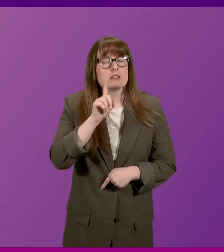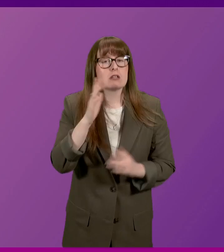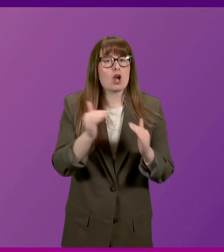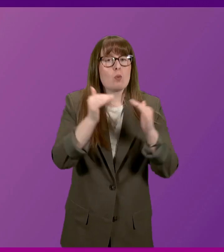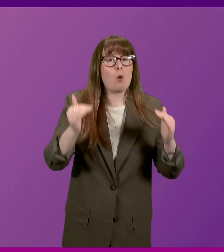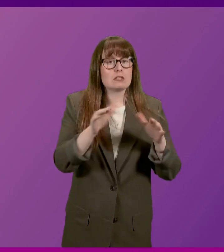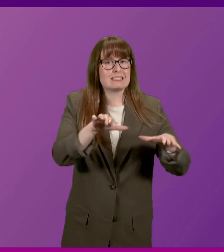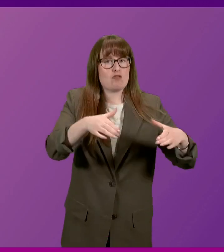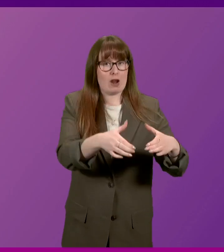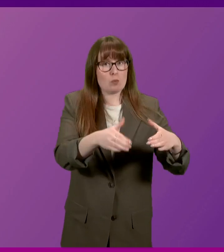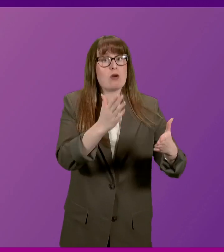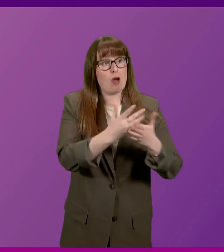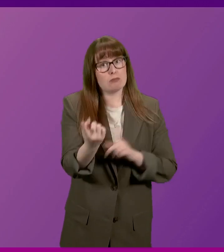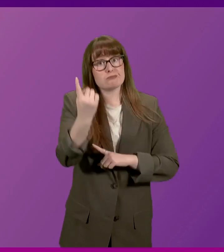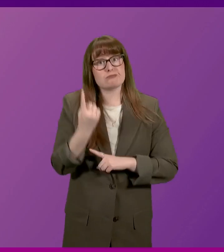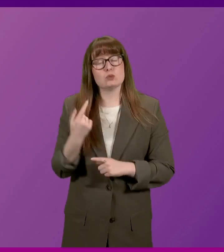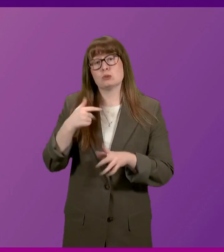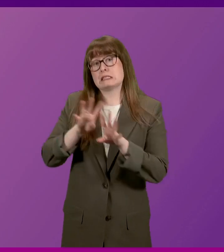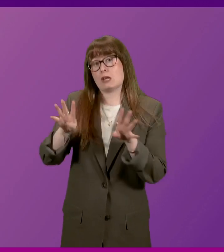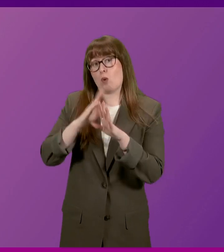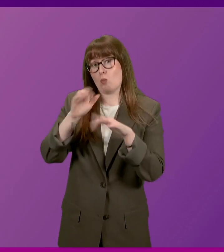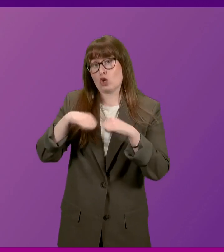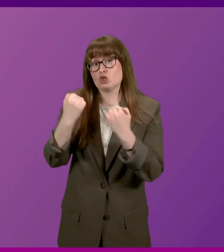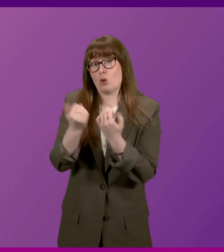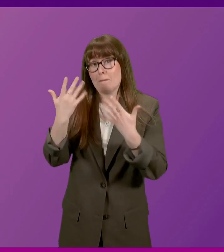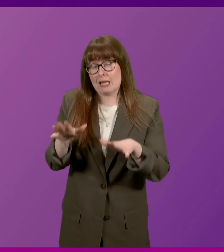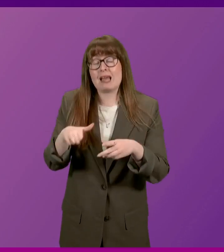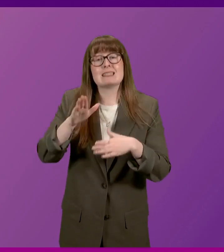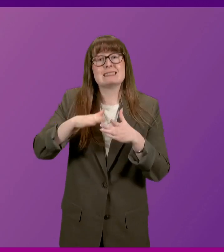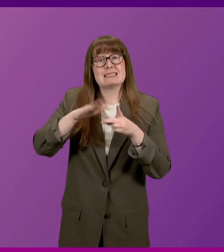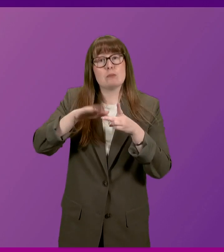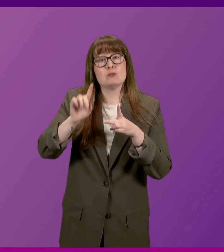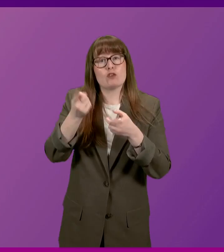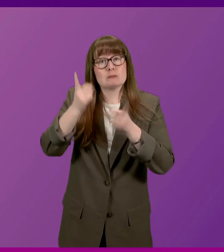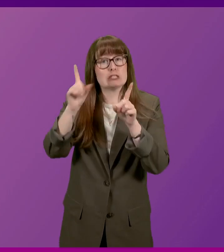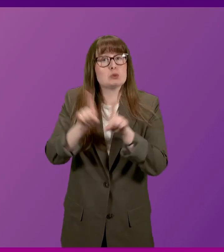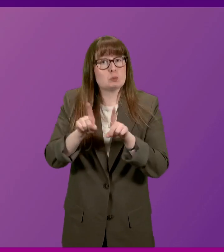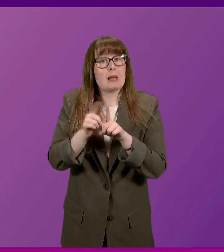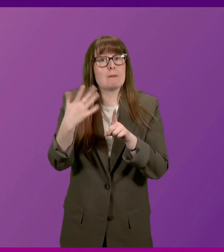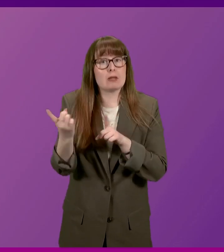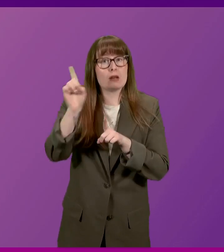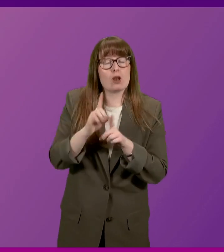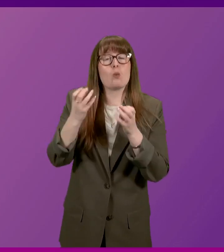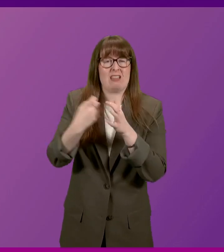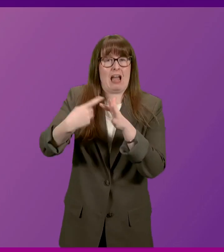Directorate did come to the stakeholder workshop, and then the DFM with Karen Adams'